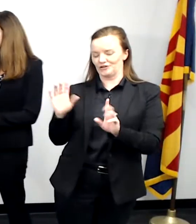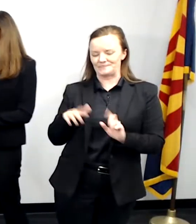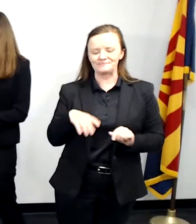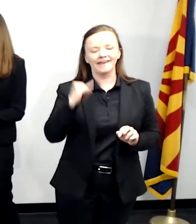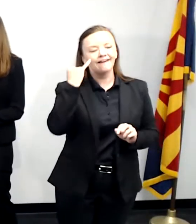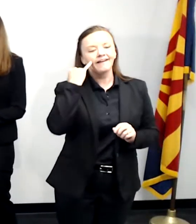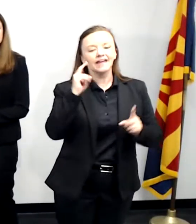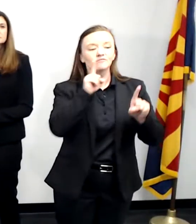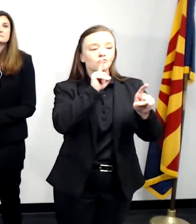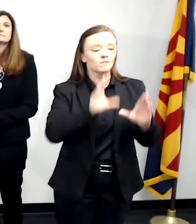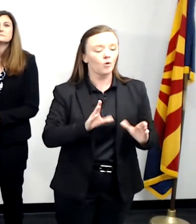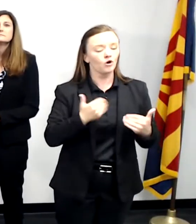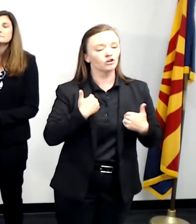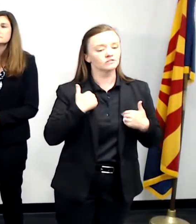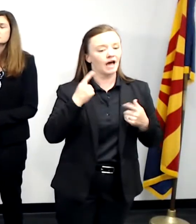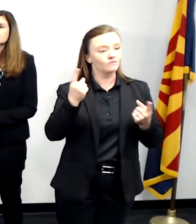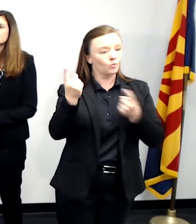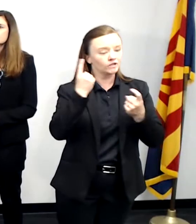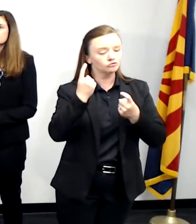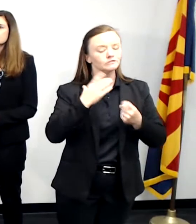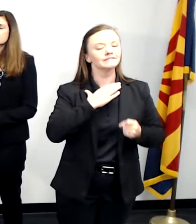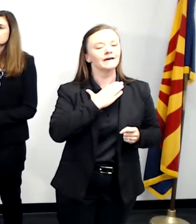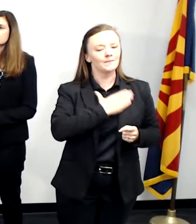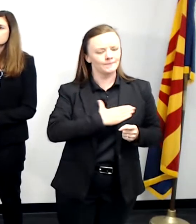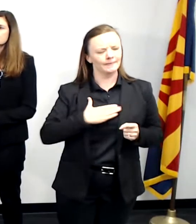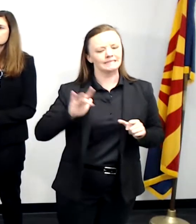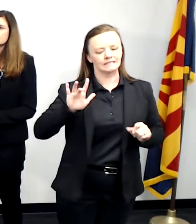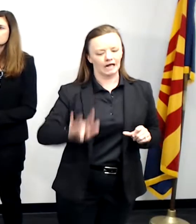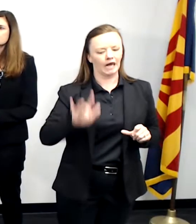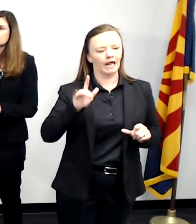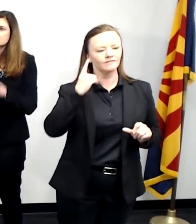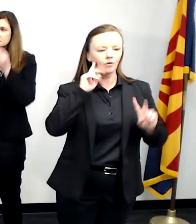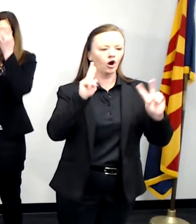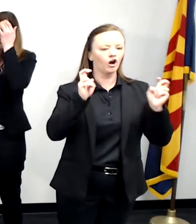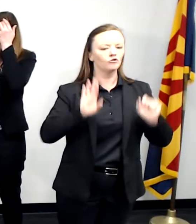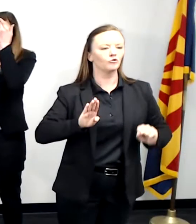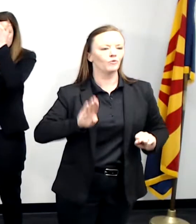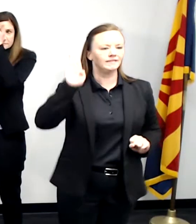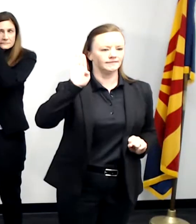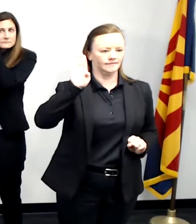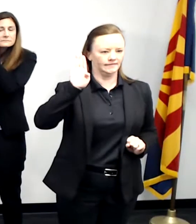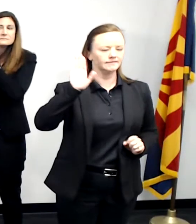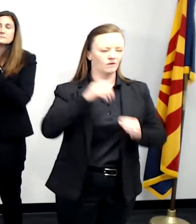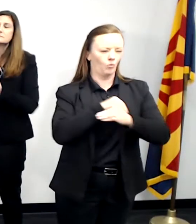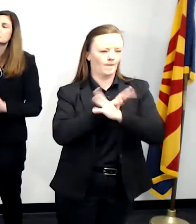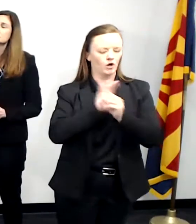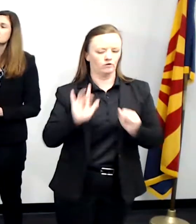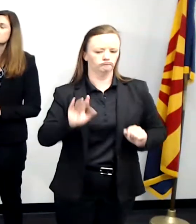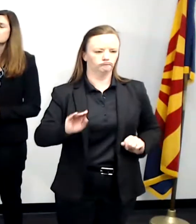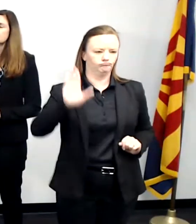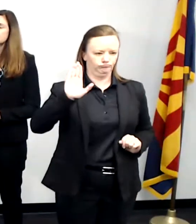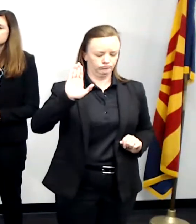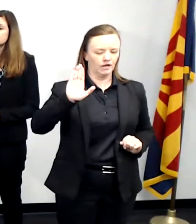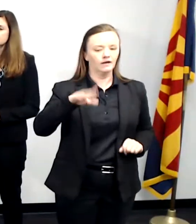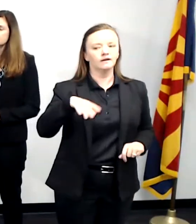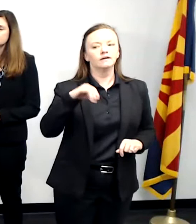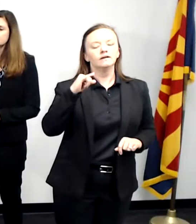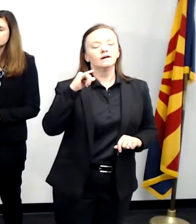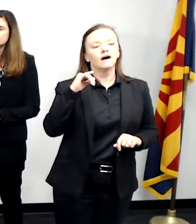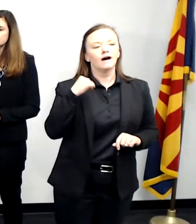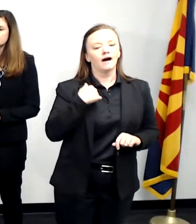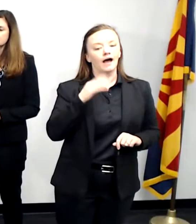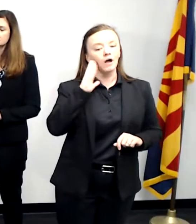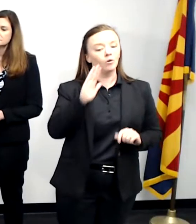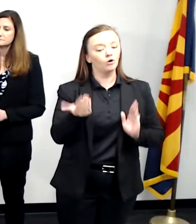reporters have questions, please raise your hand virtually in the webinar right now, and we will, I'll repeat your name if I can hear your name, and